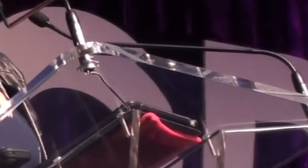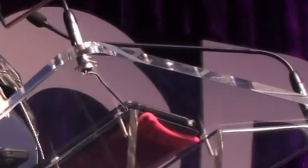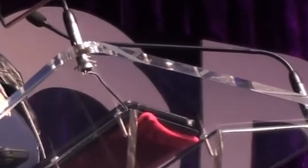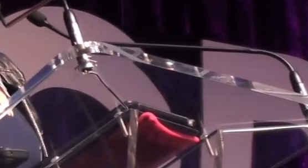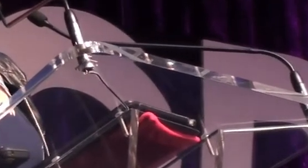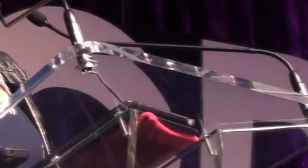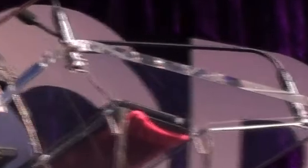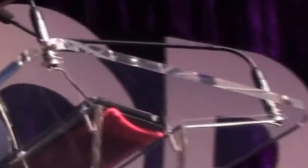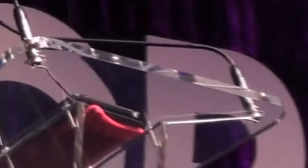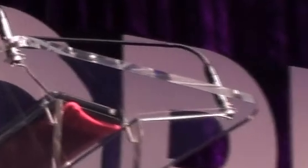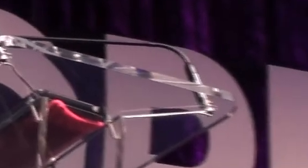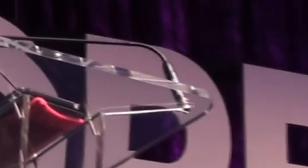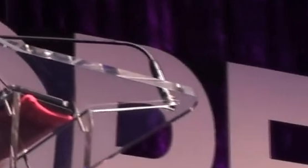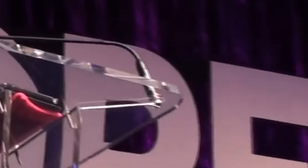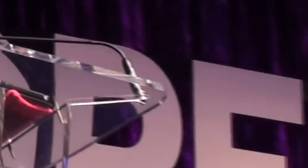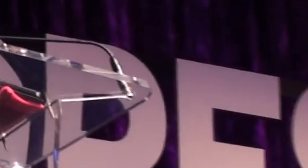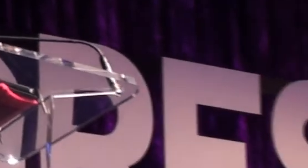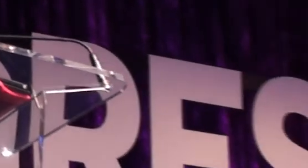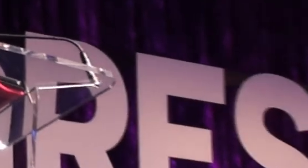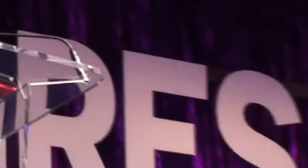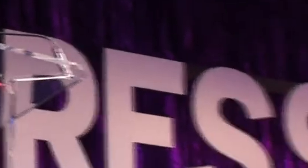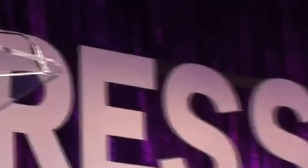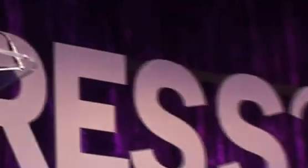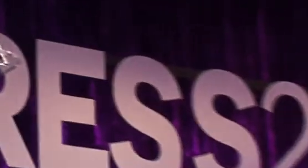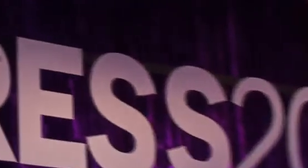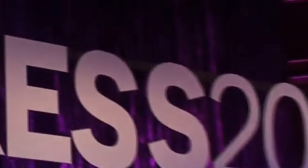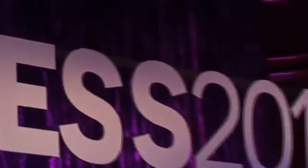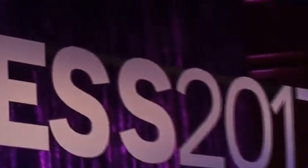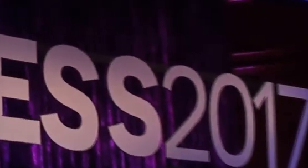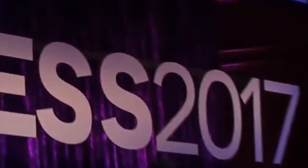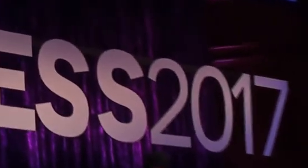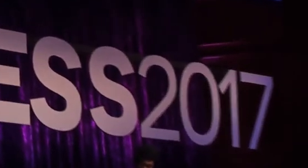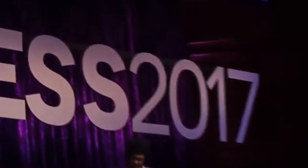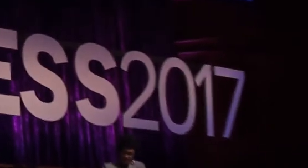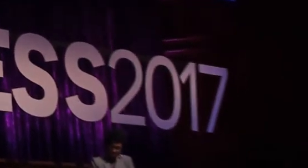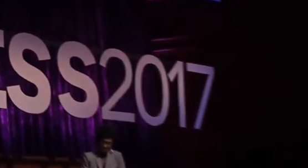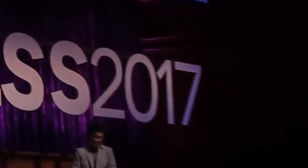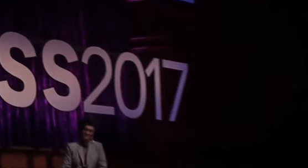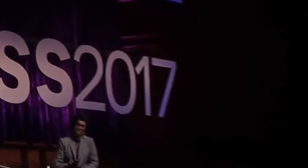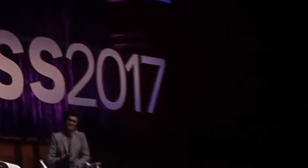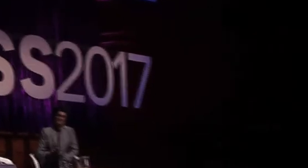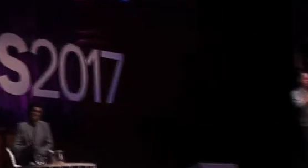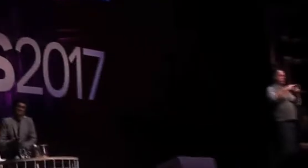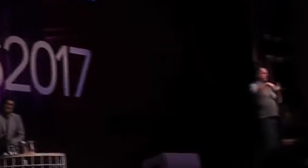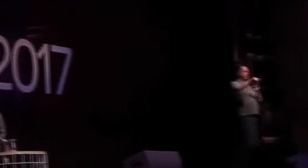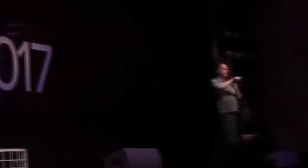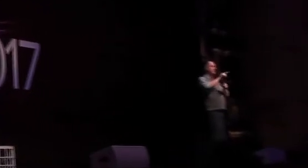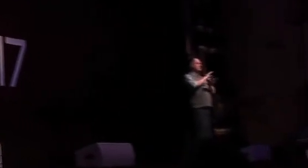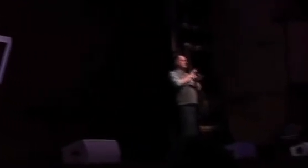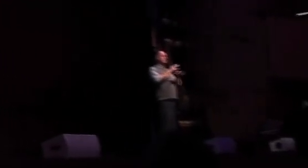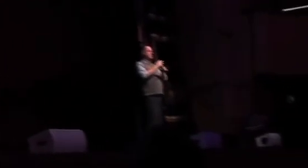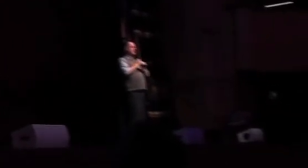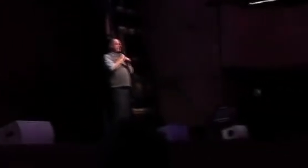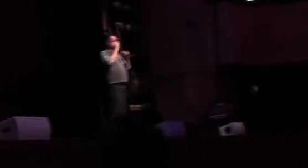organisation that they couldn't justify my fee because the disabled people they worked with did not have